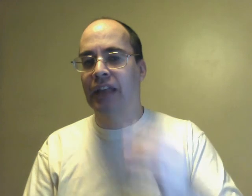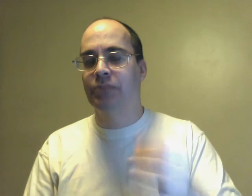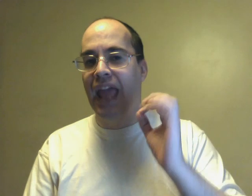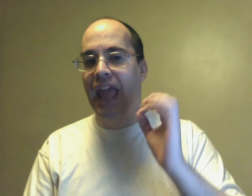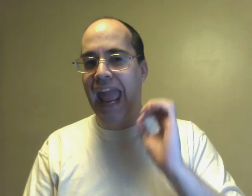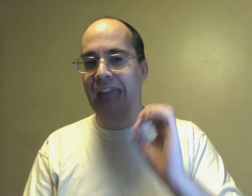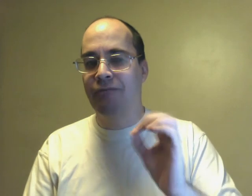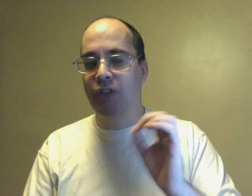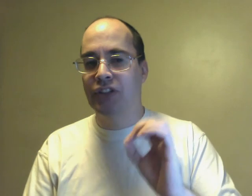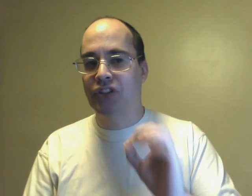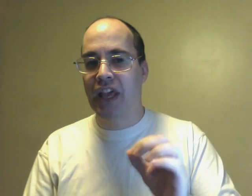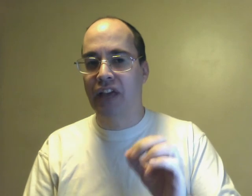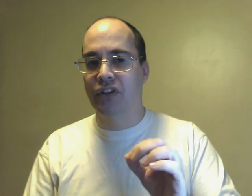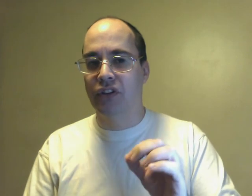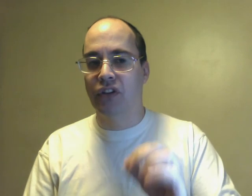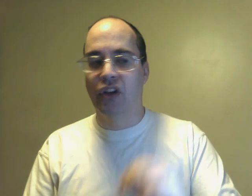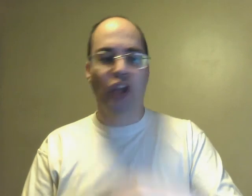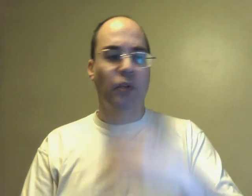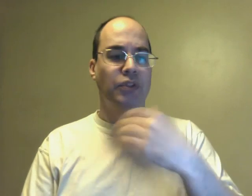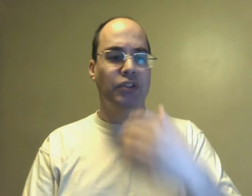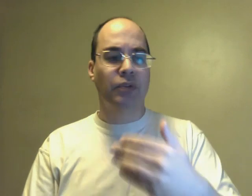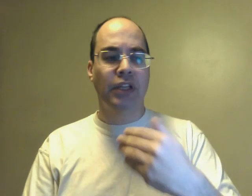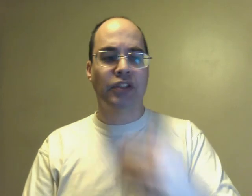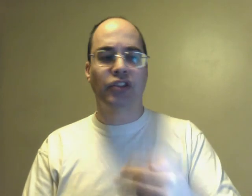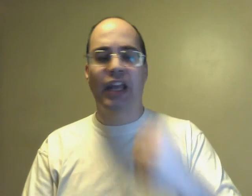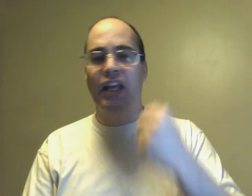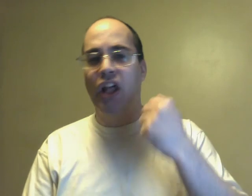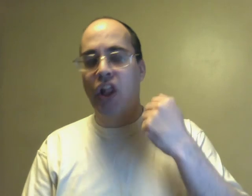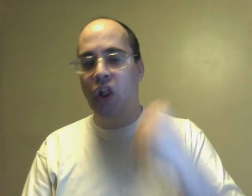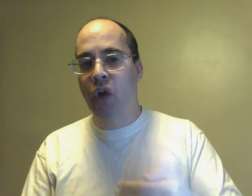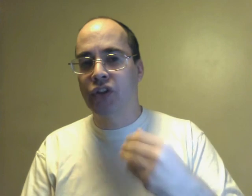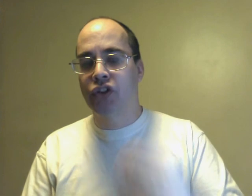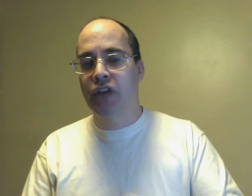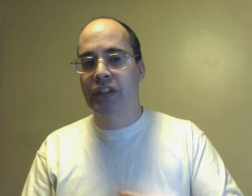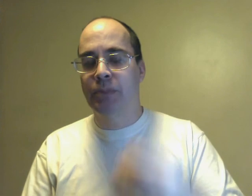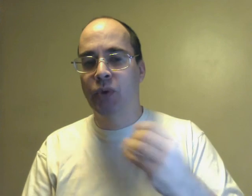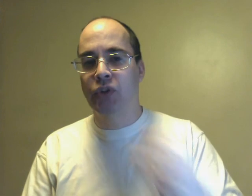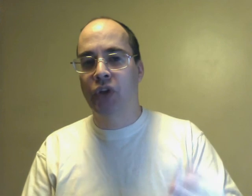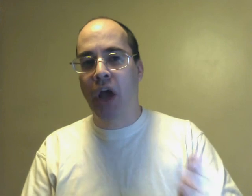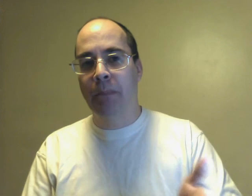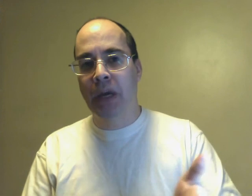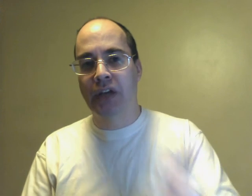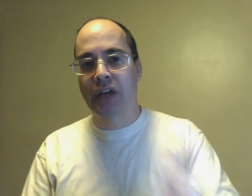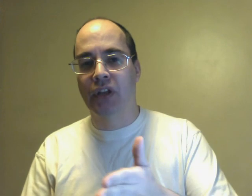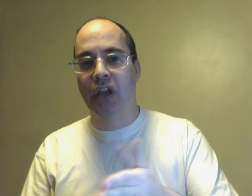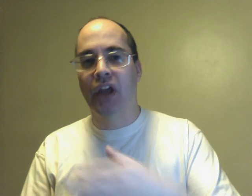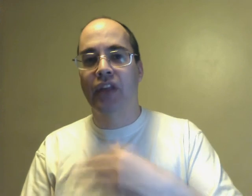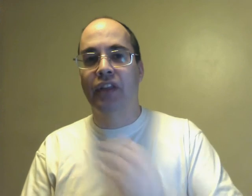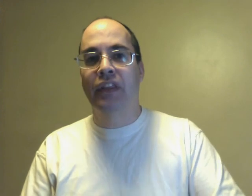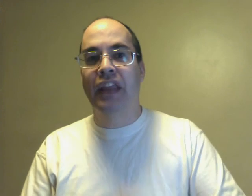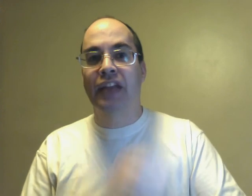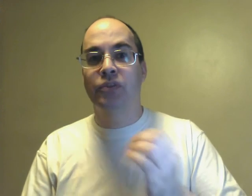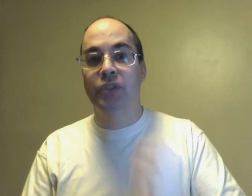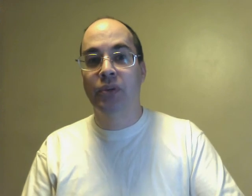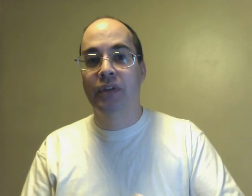atoms every second, you would still need to take longer to transport a person than the actual